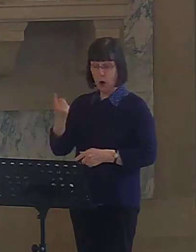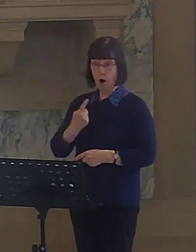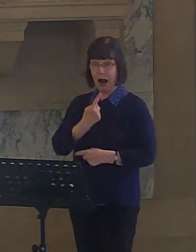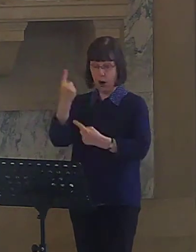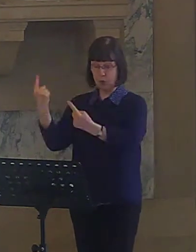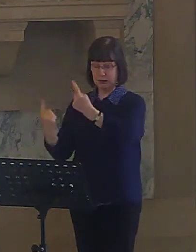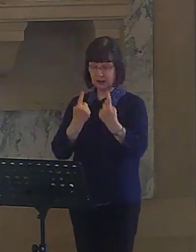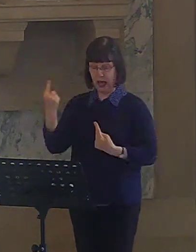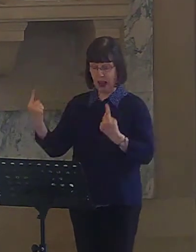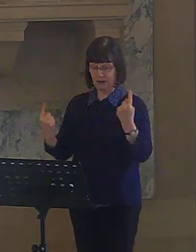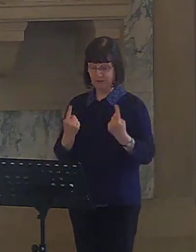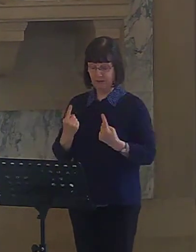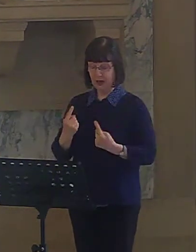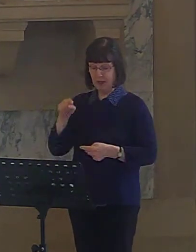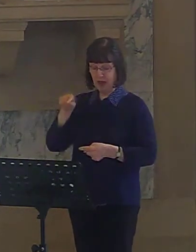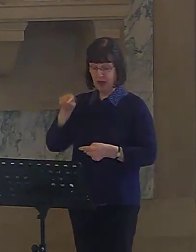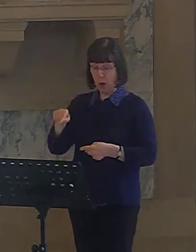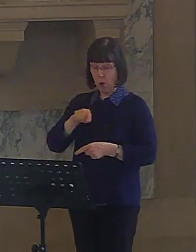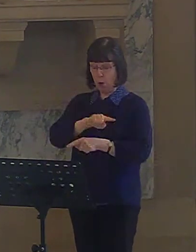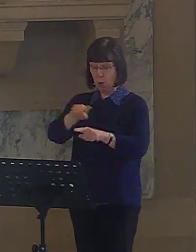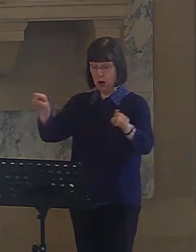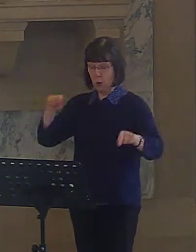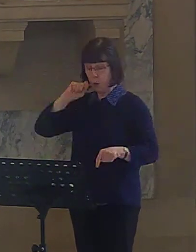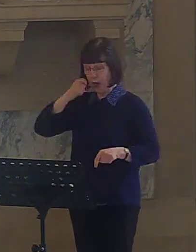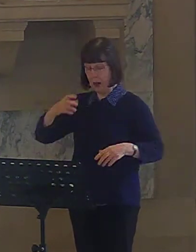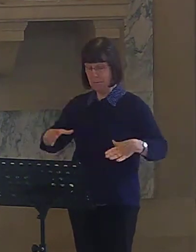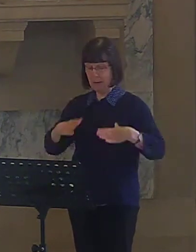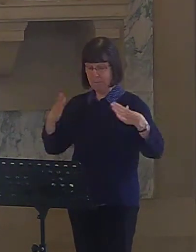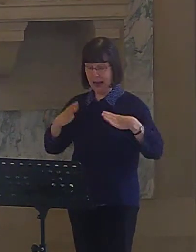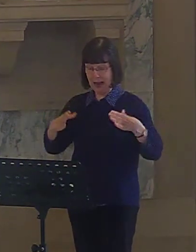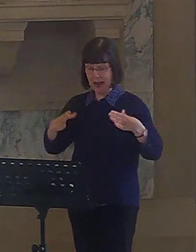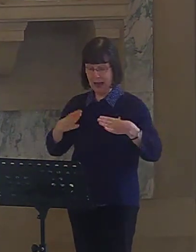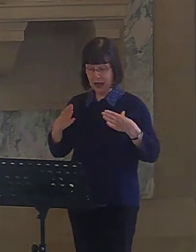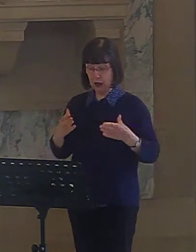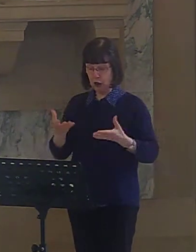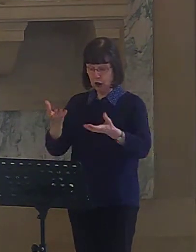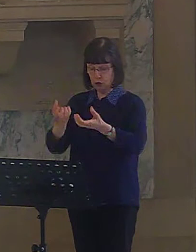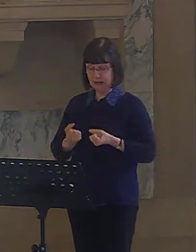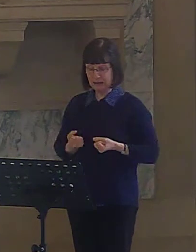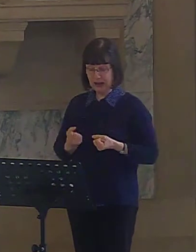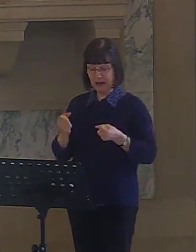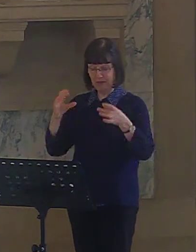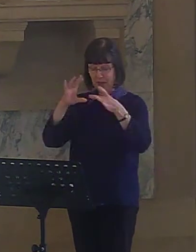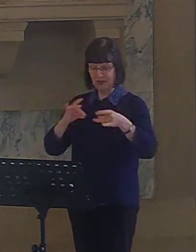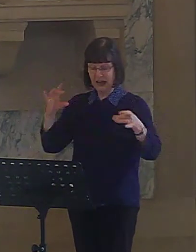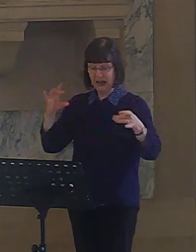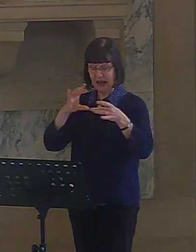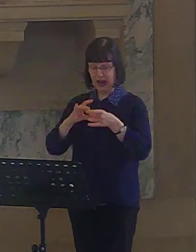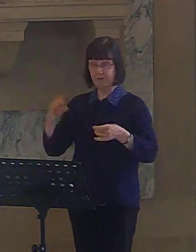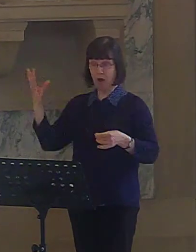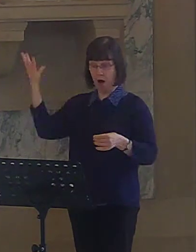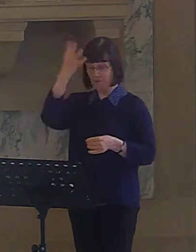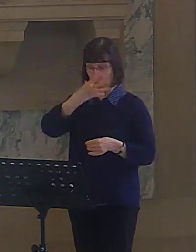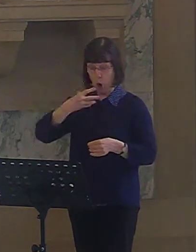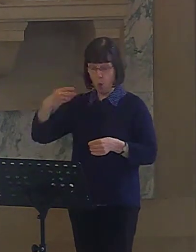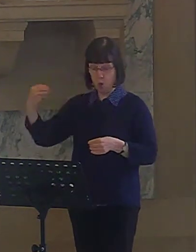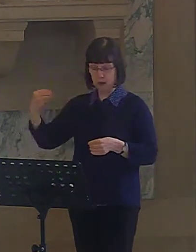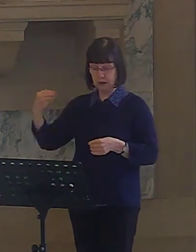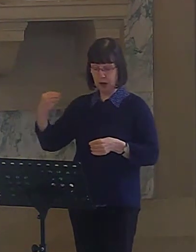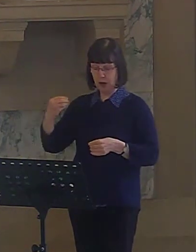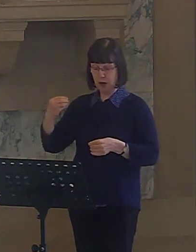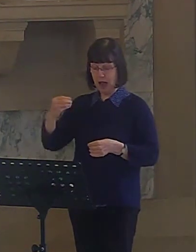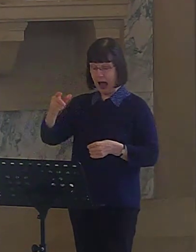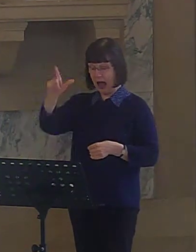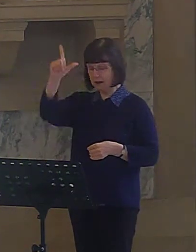We pray for ourselves that we will be prepared to receive the gifts of the